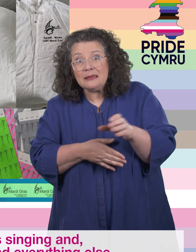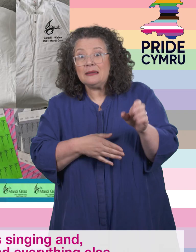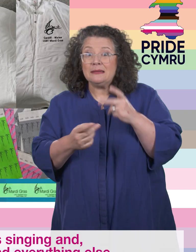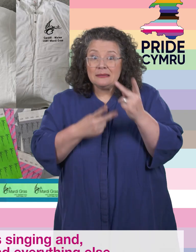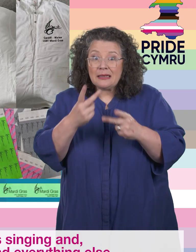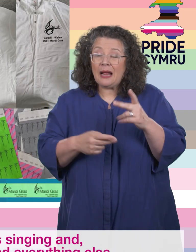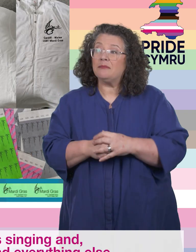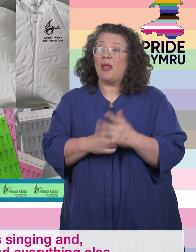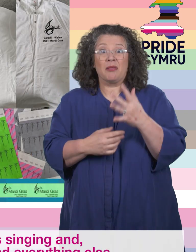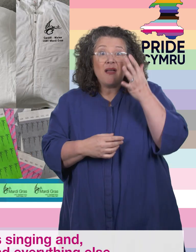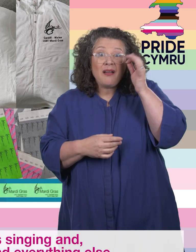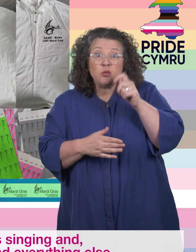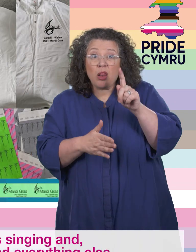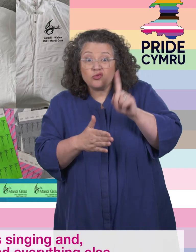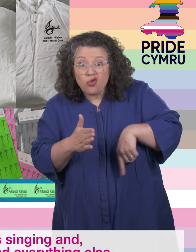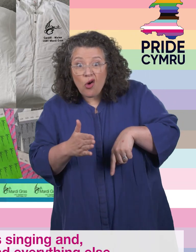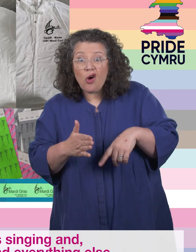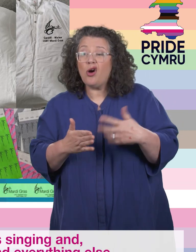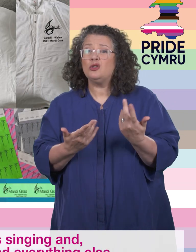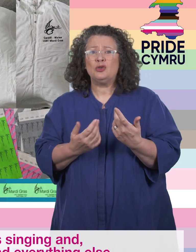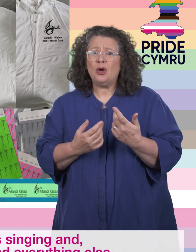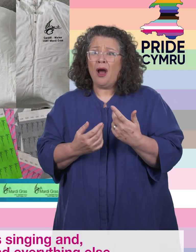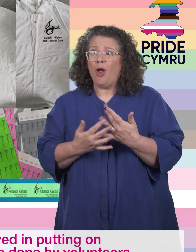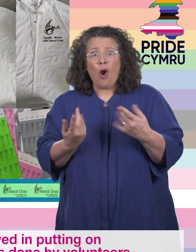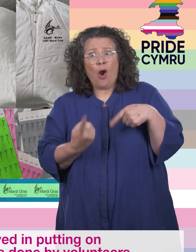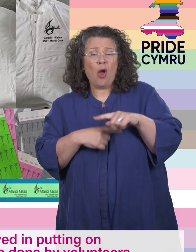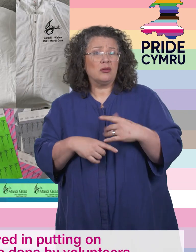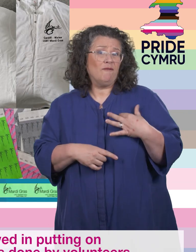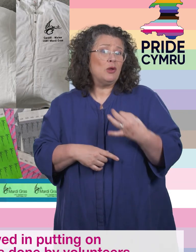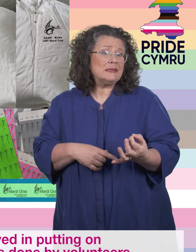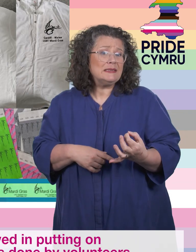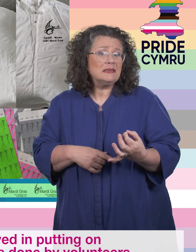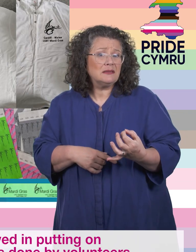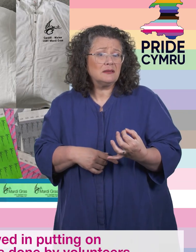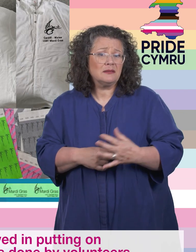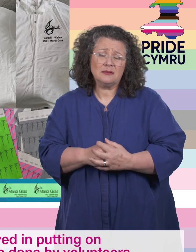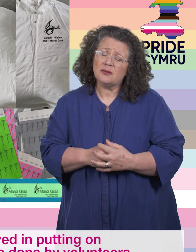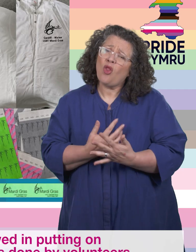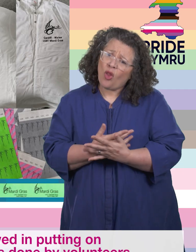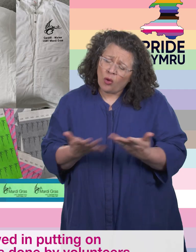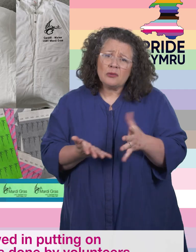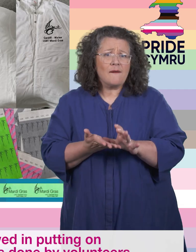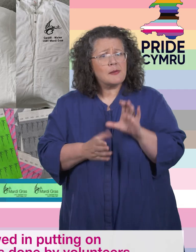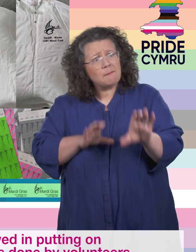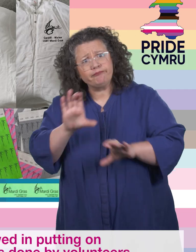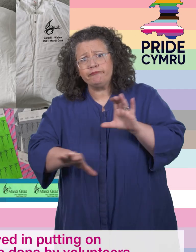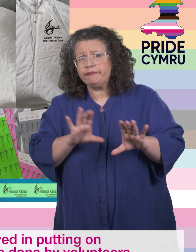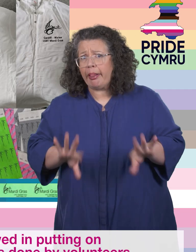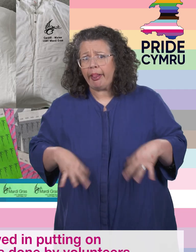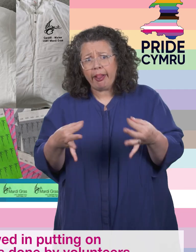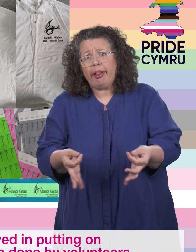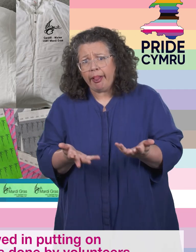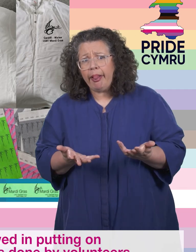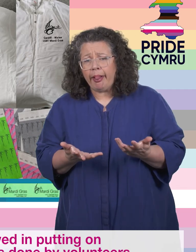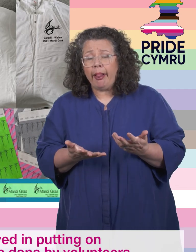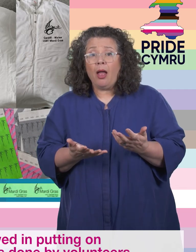of things like the policing and, you know, the council charges and everything else. So there's a lot of money involved in putting on these organisations,